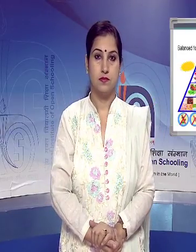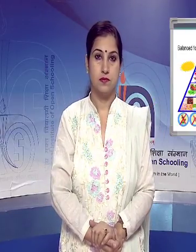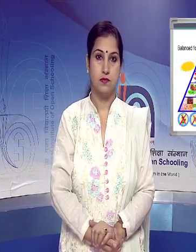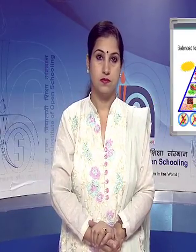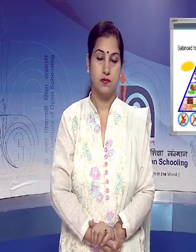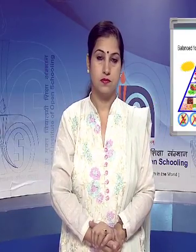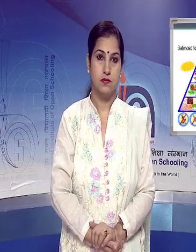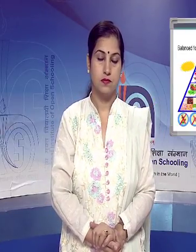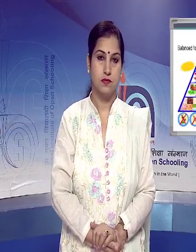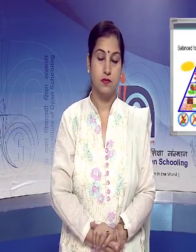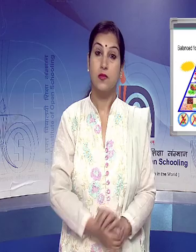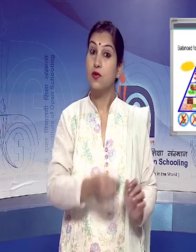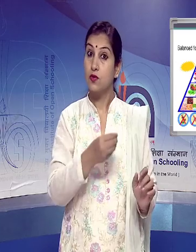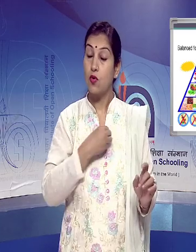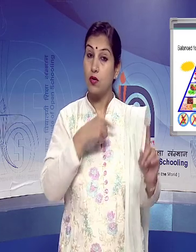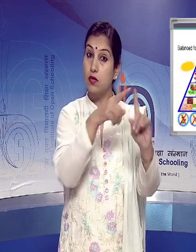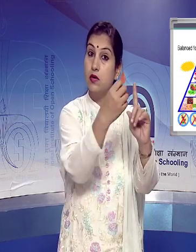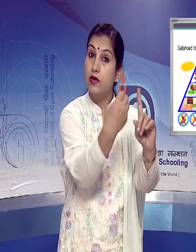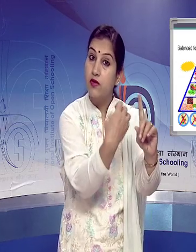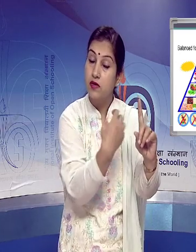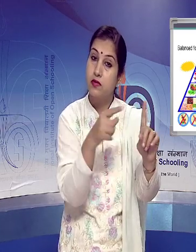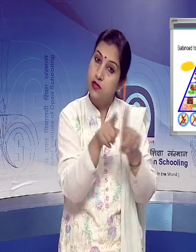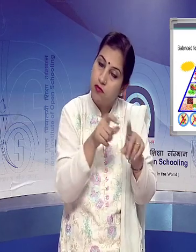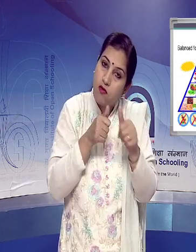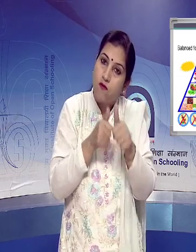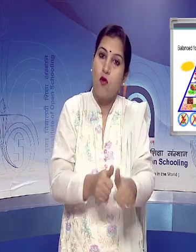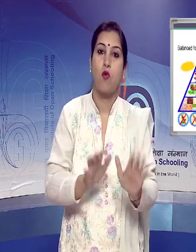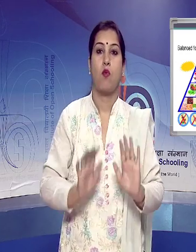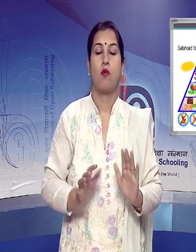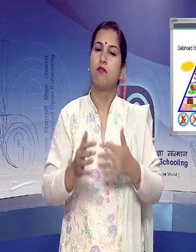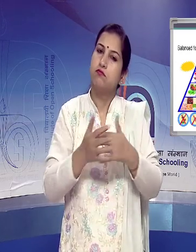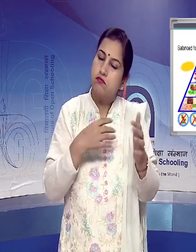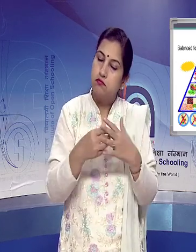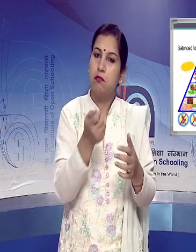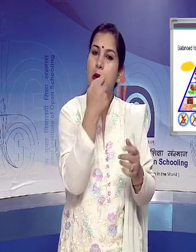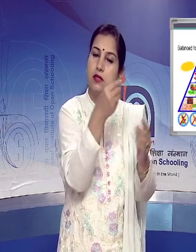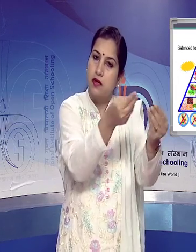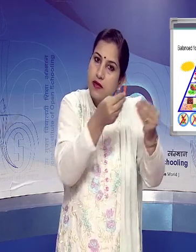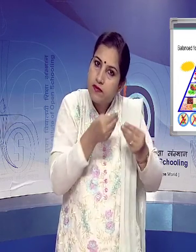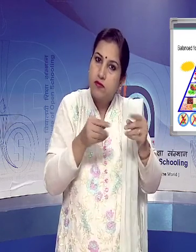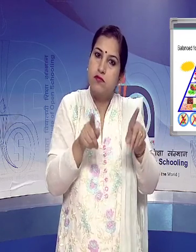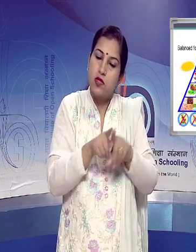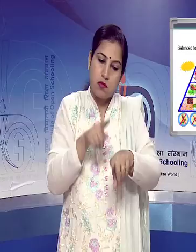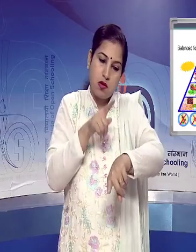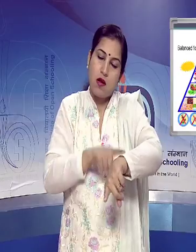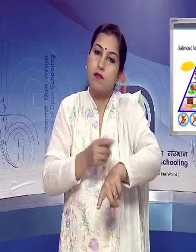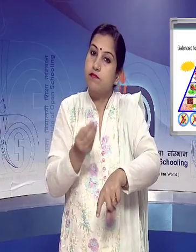We should follow the doctor's advice. Whatever medicines are prescribed should be given on